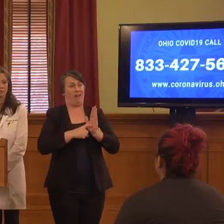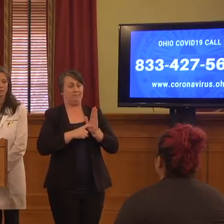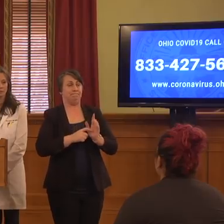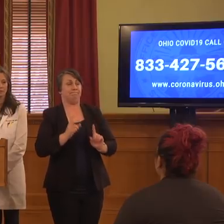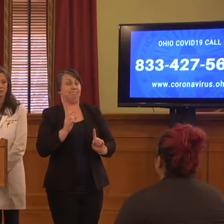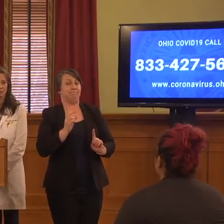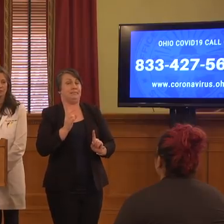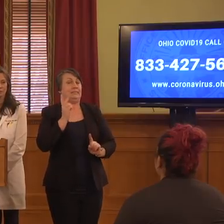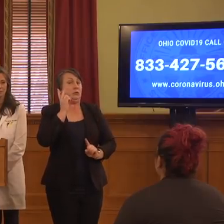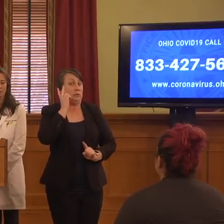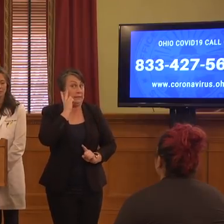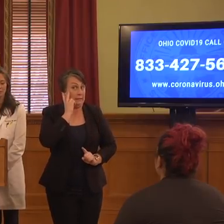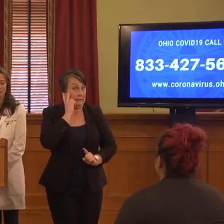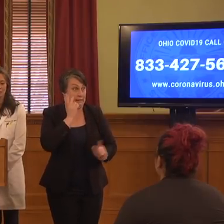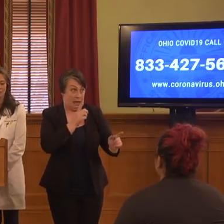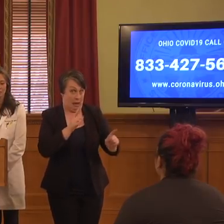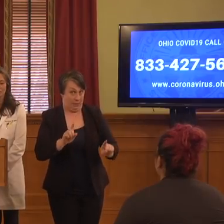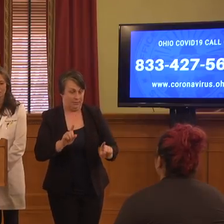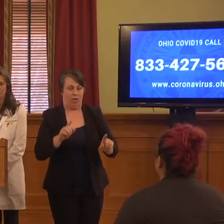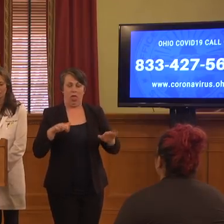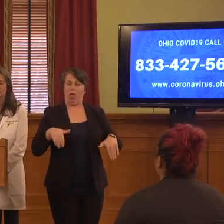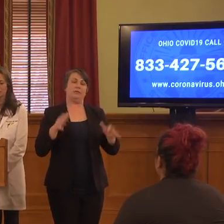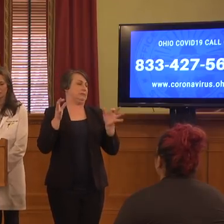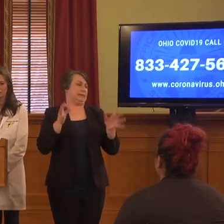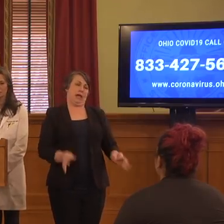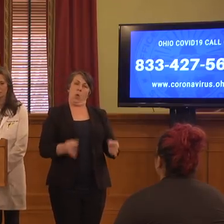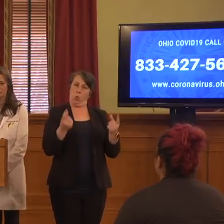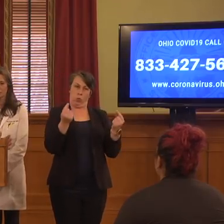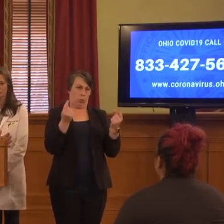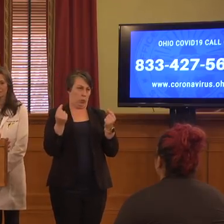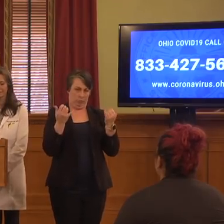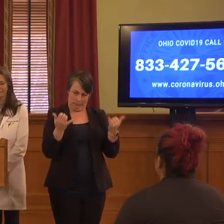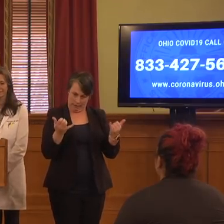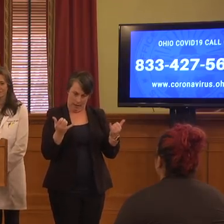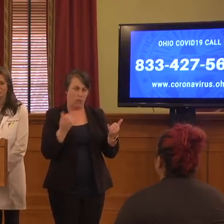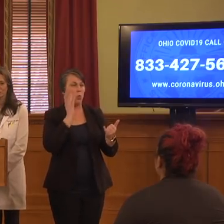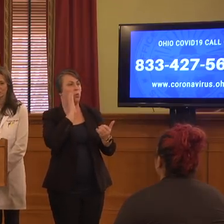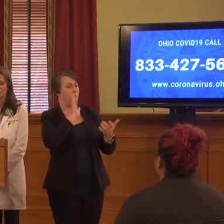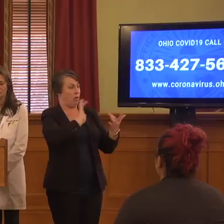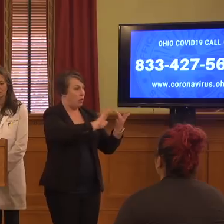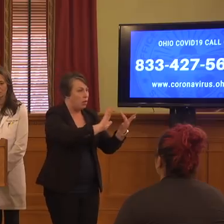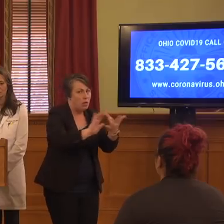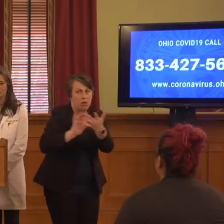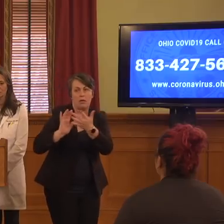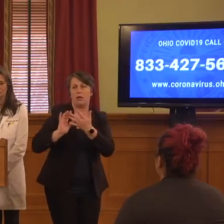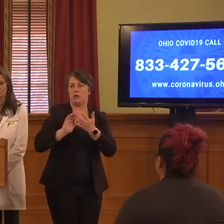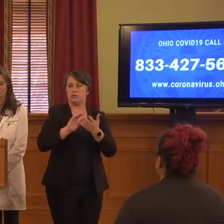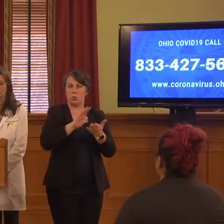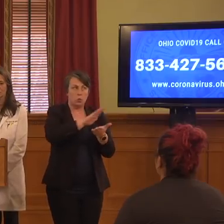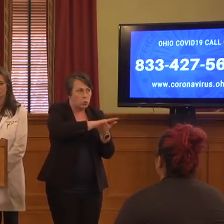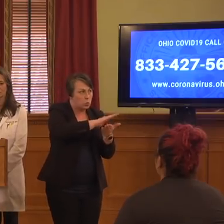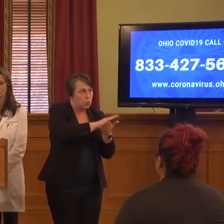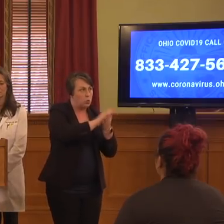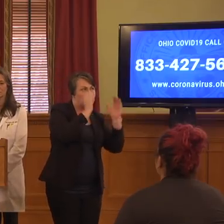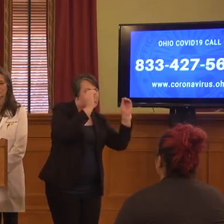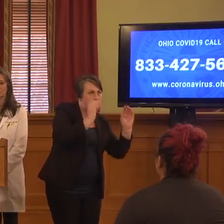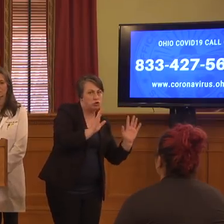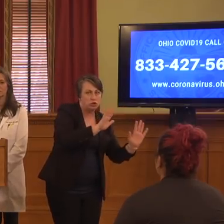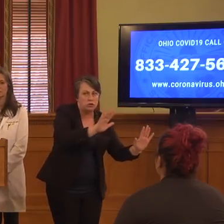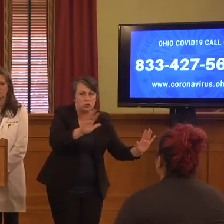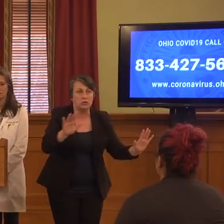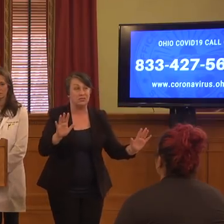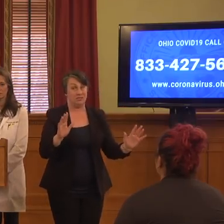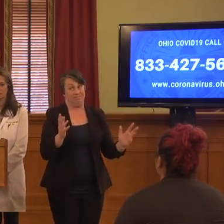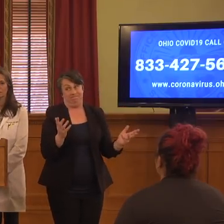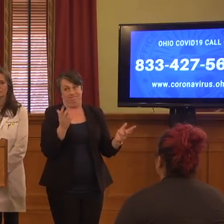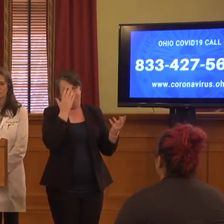in consultation with teachers and with school officials. We don't know how long this is going